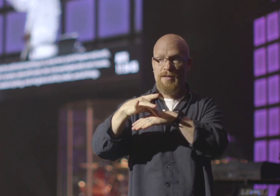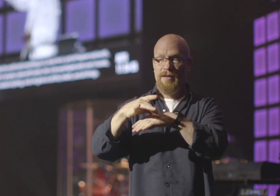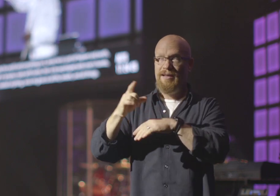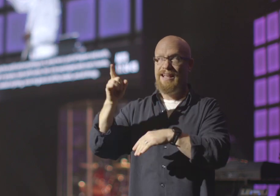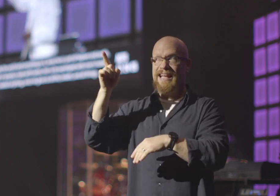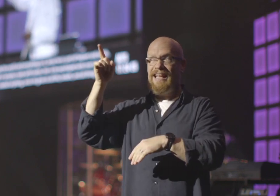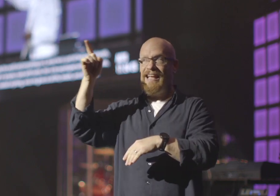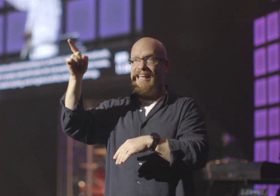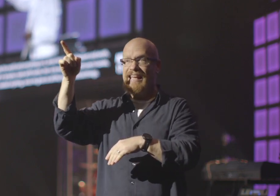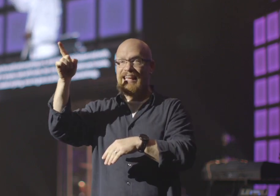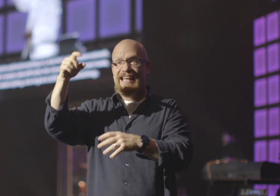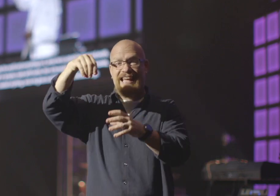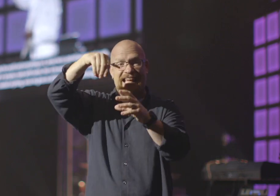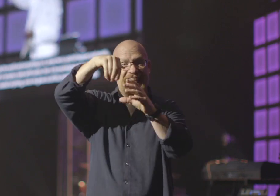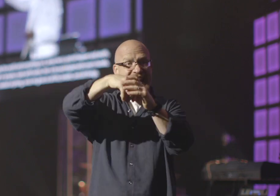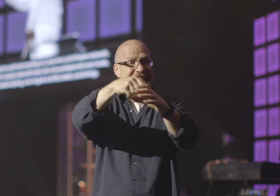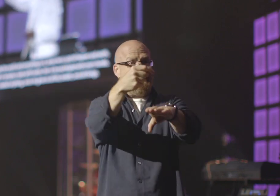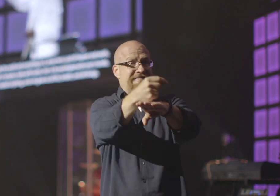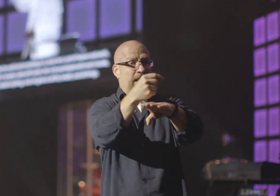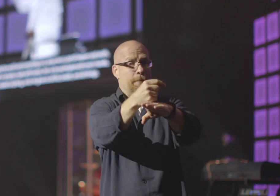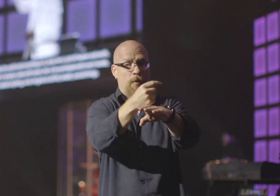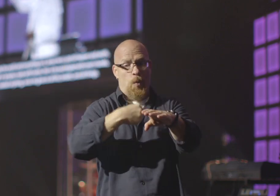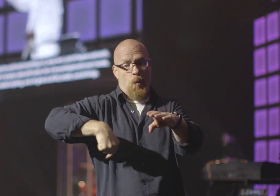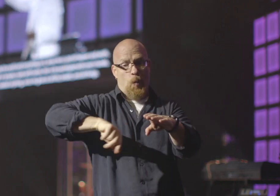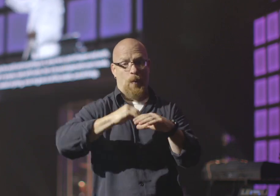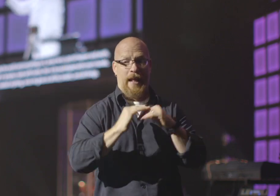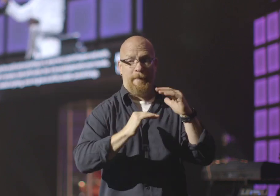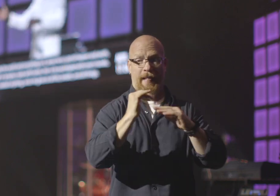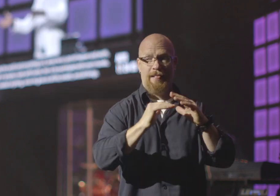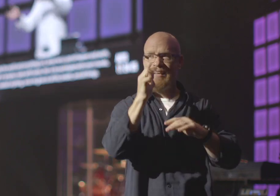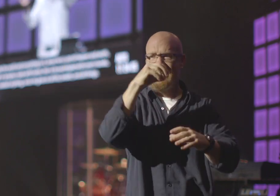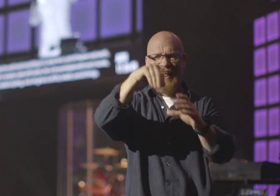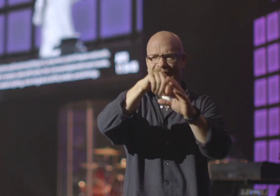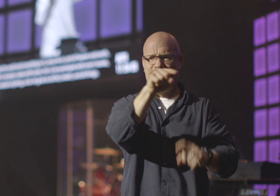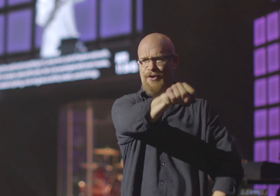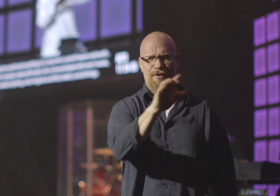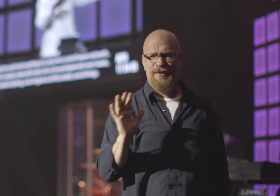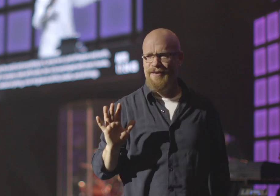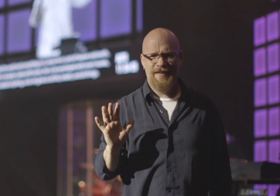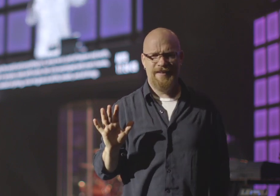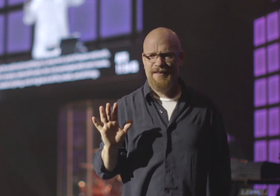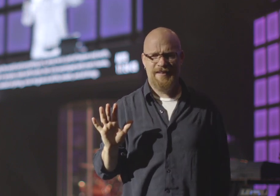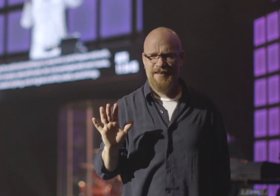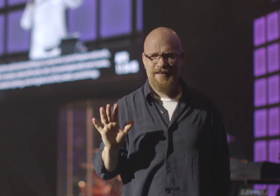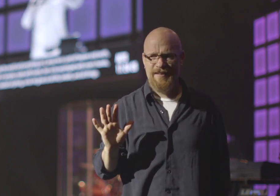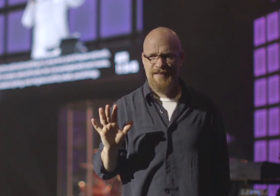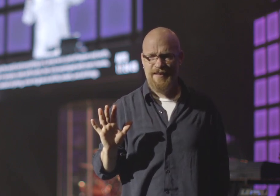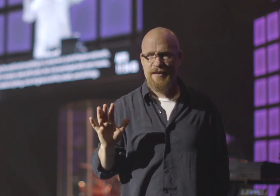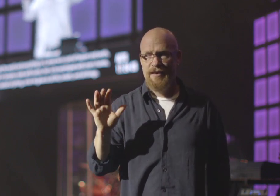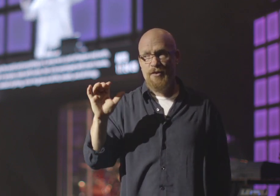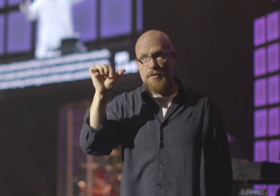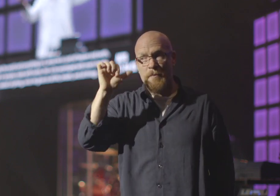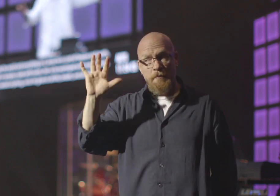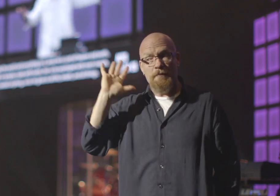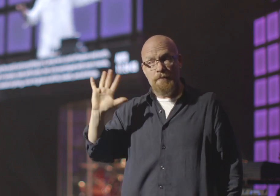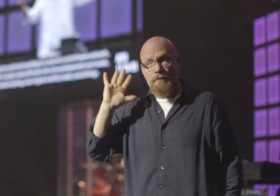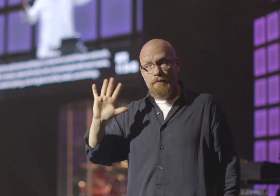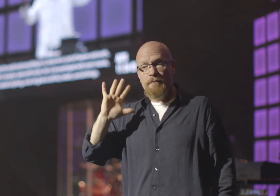in temples made with hands. So under the old covenant, you know that God, his presence was